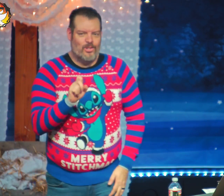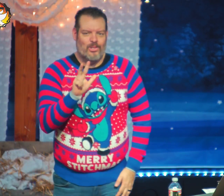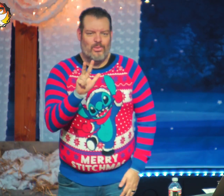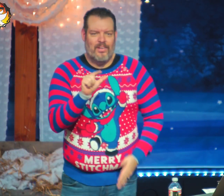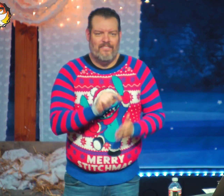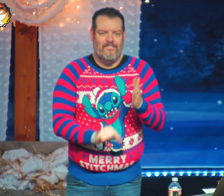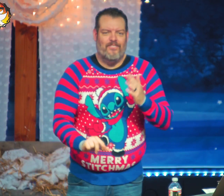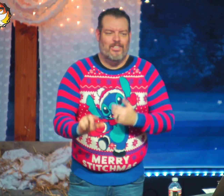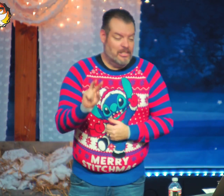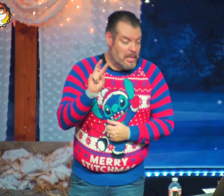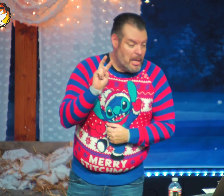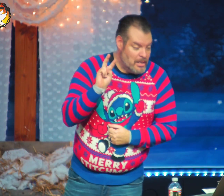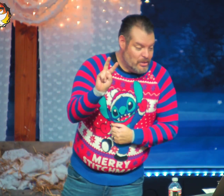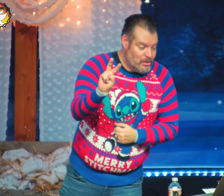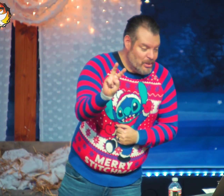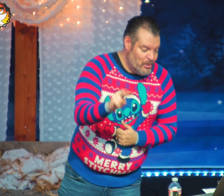Sometimes a hug helps and sometimes we don't want them.